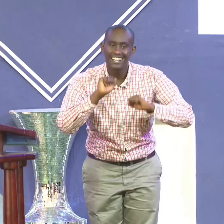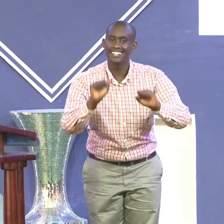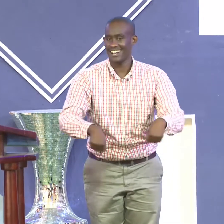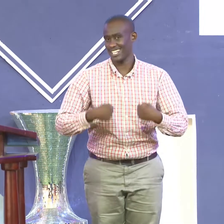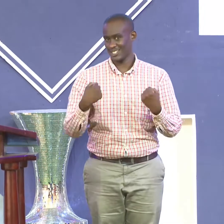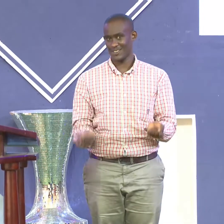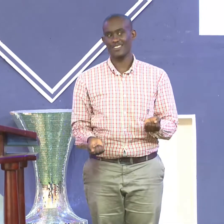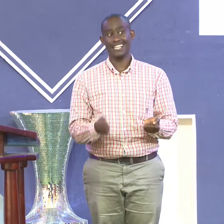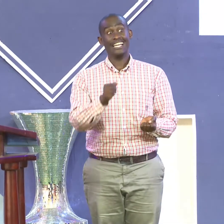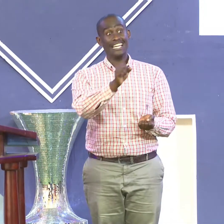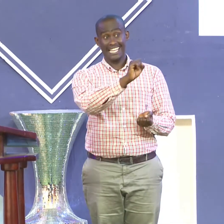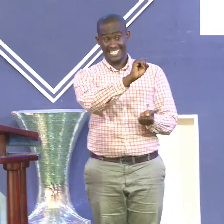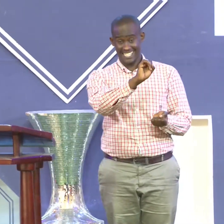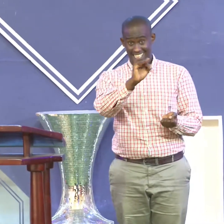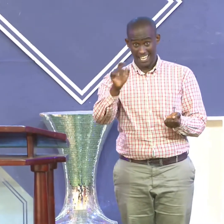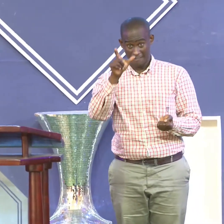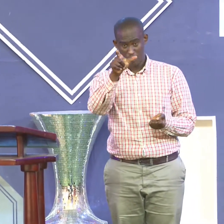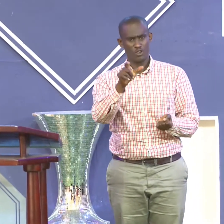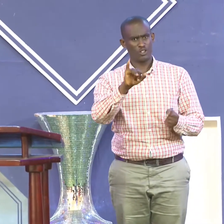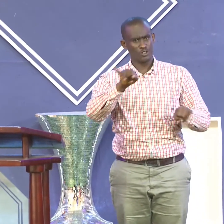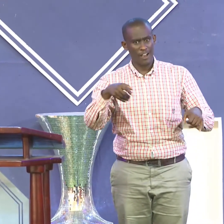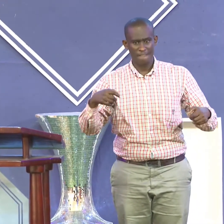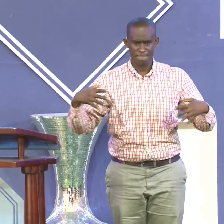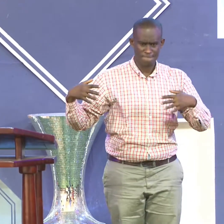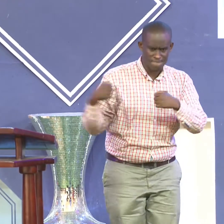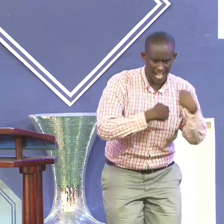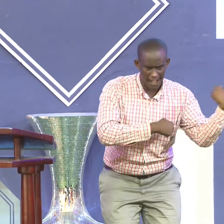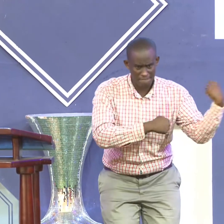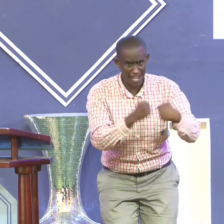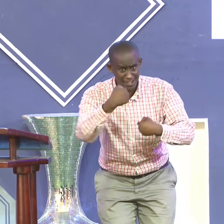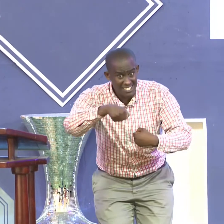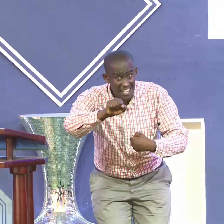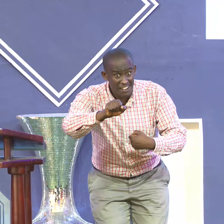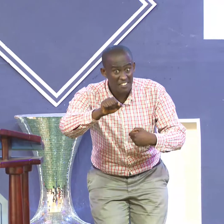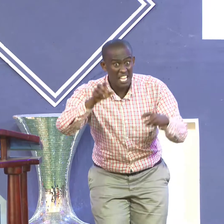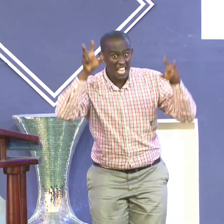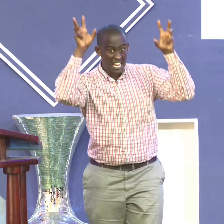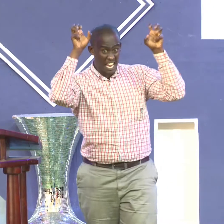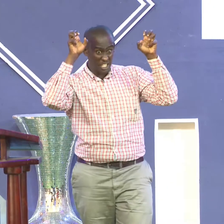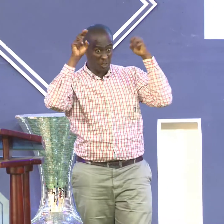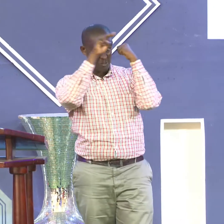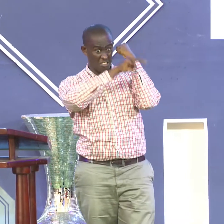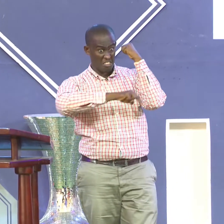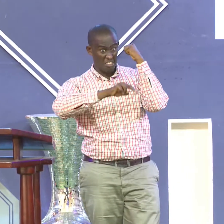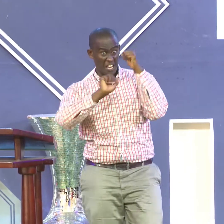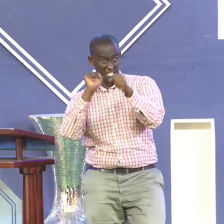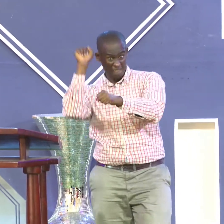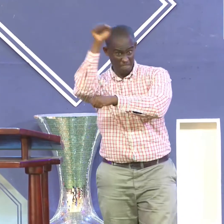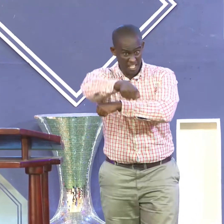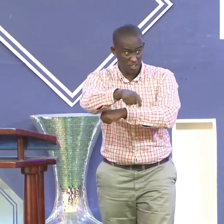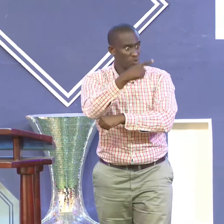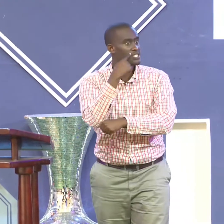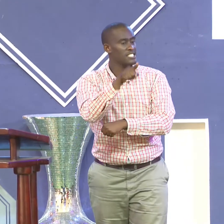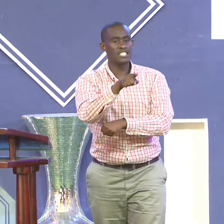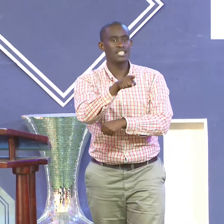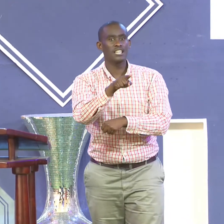overcome it. And if you try to fight by yourself, they will overcome you. We